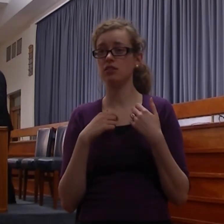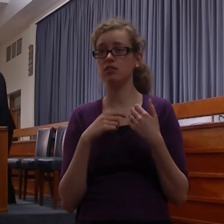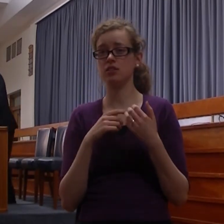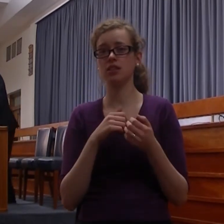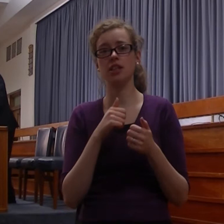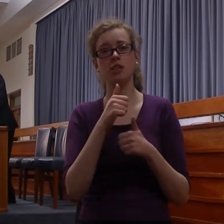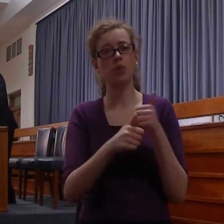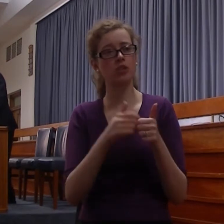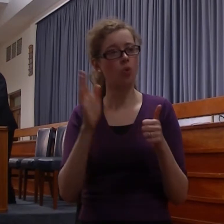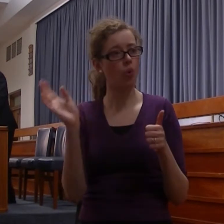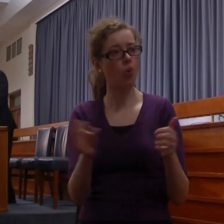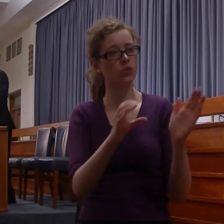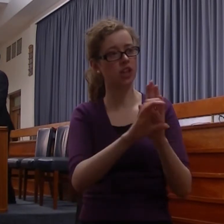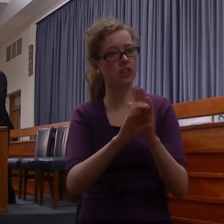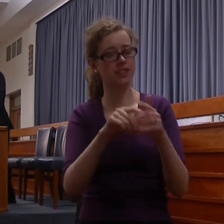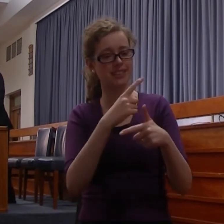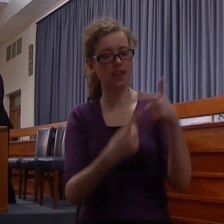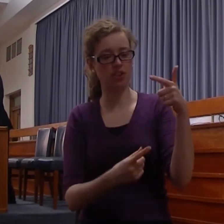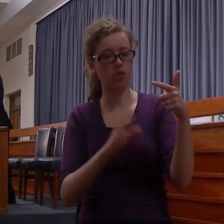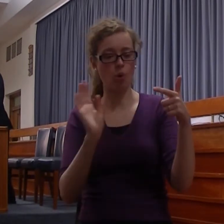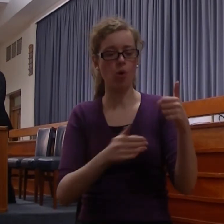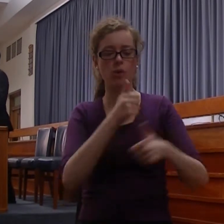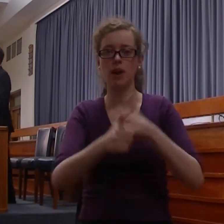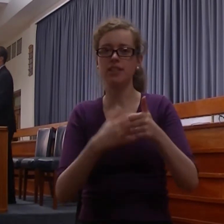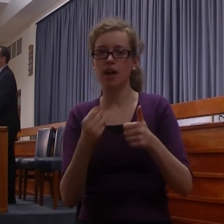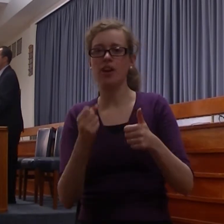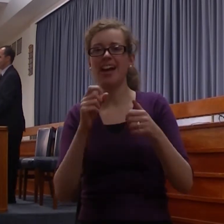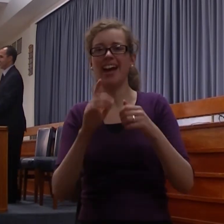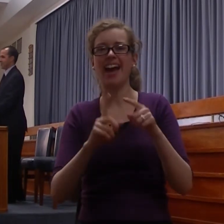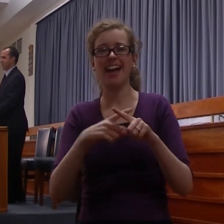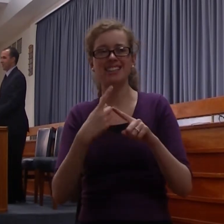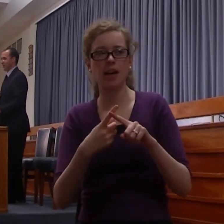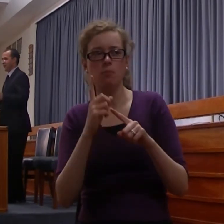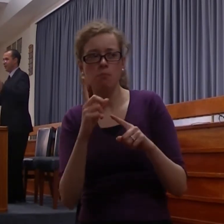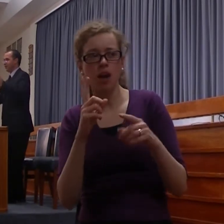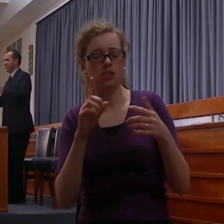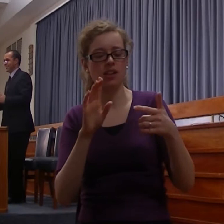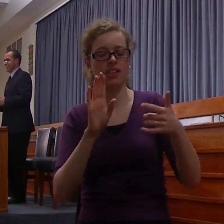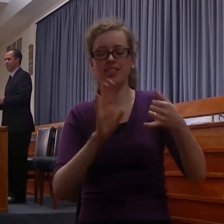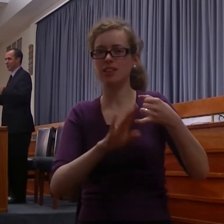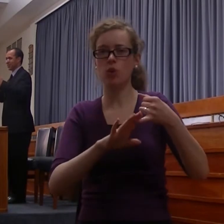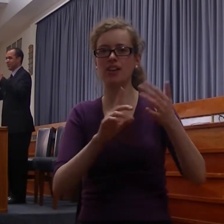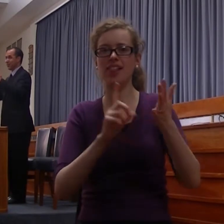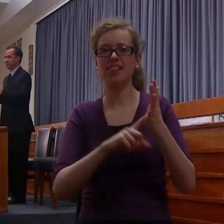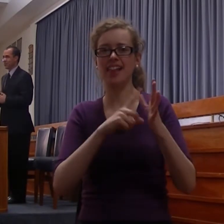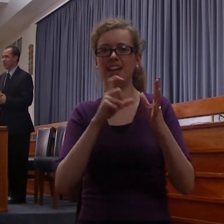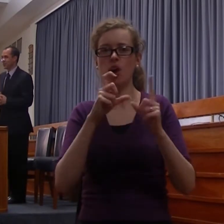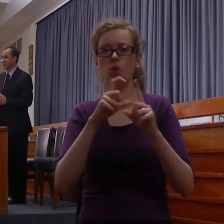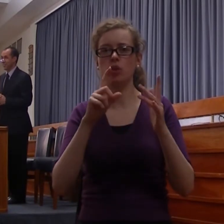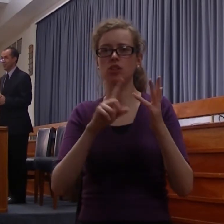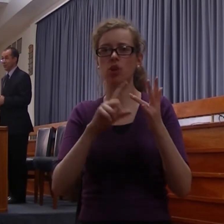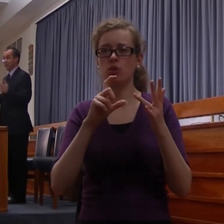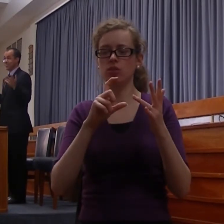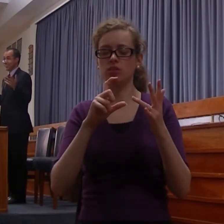verse 3. And it's interesting also to note that there is a praise for every church except the church